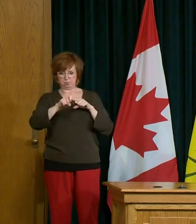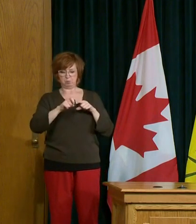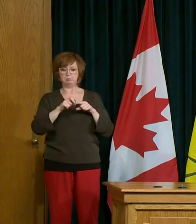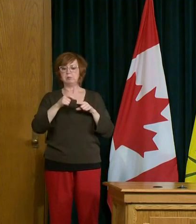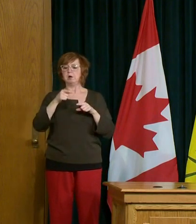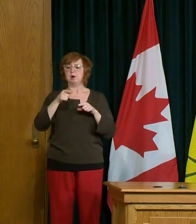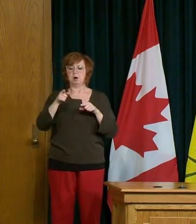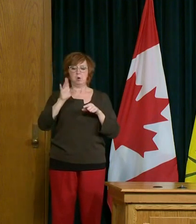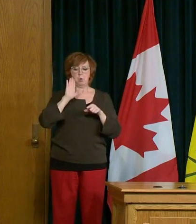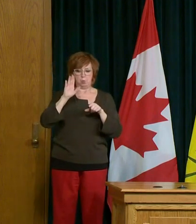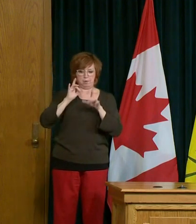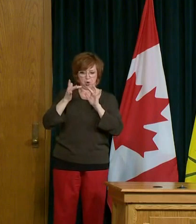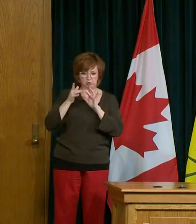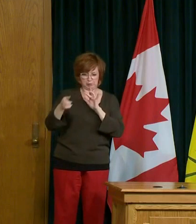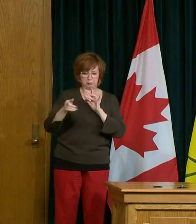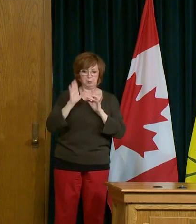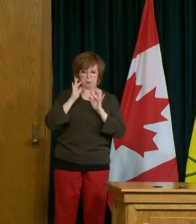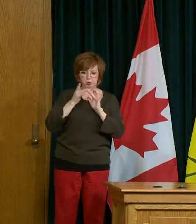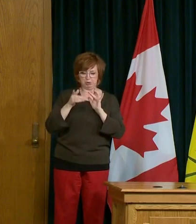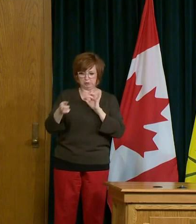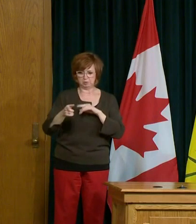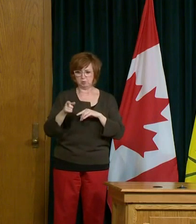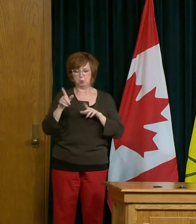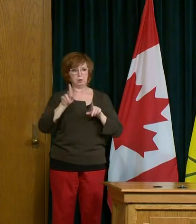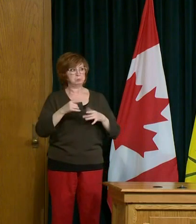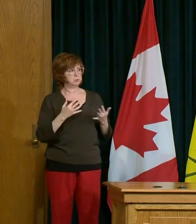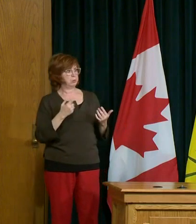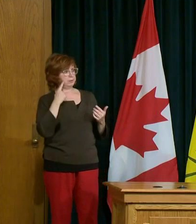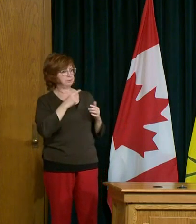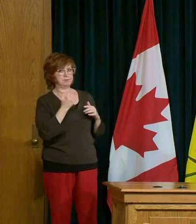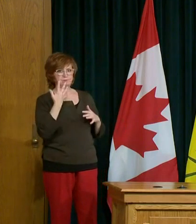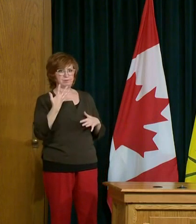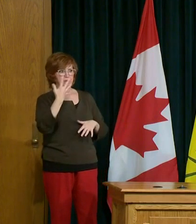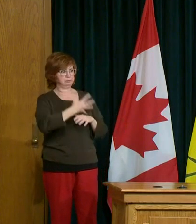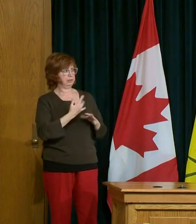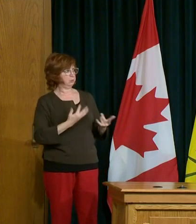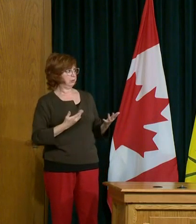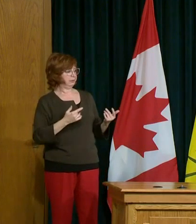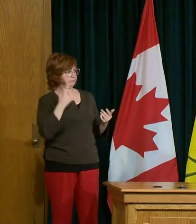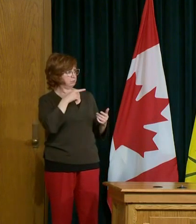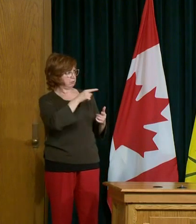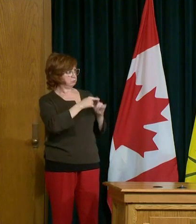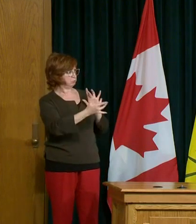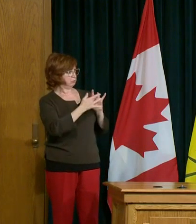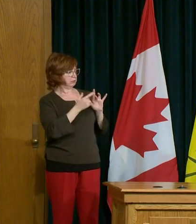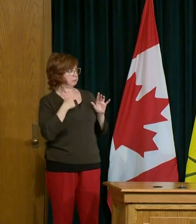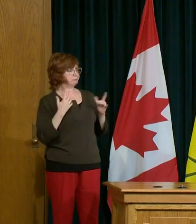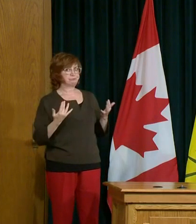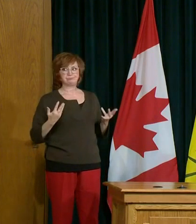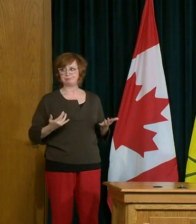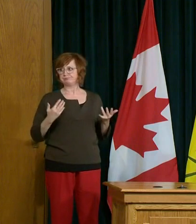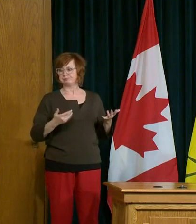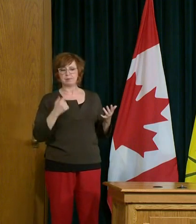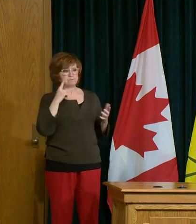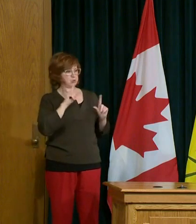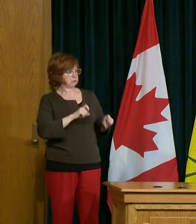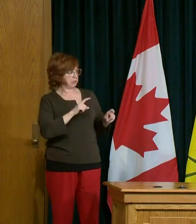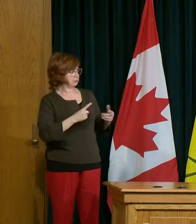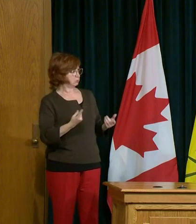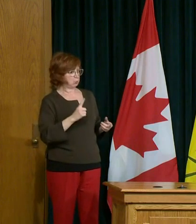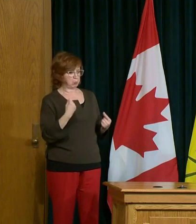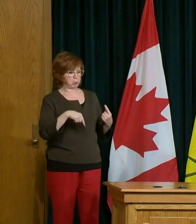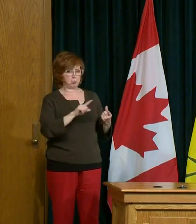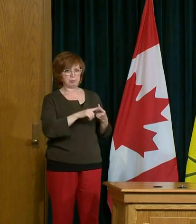never contacted in the end. My question is, what delays are there with people being contacted for testing, and how can you